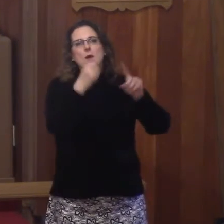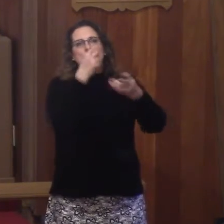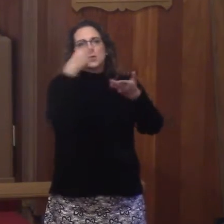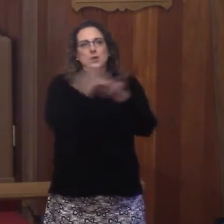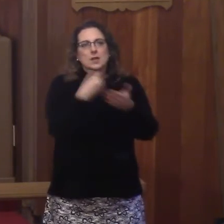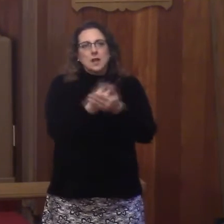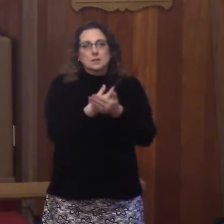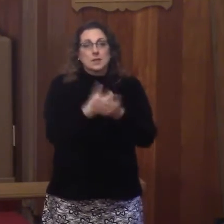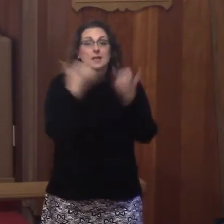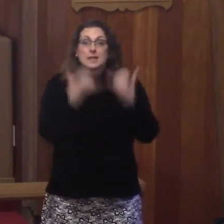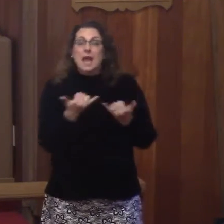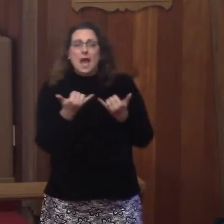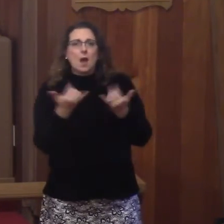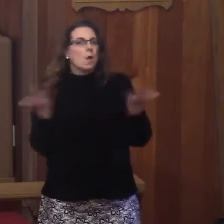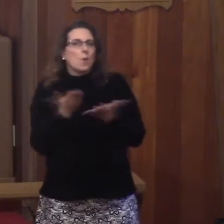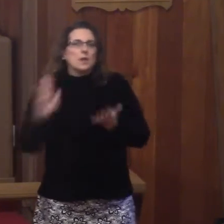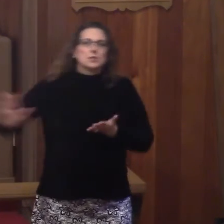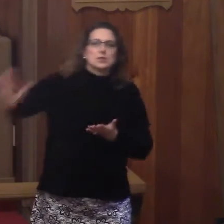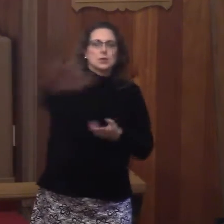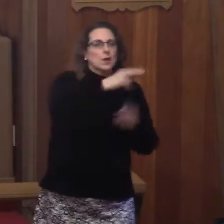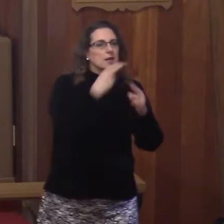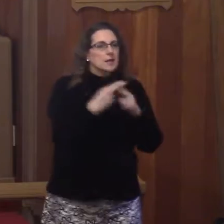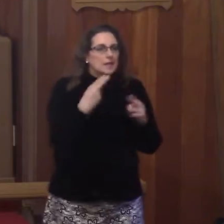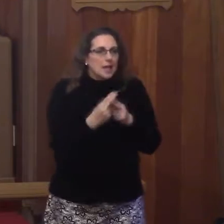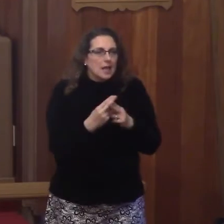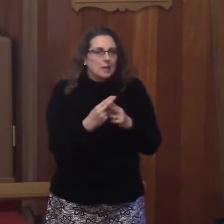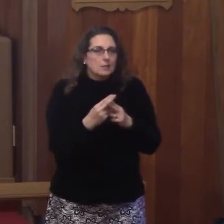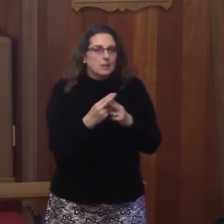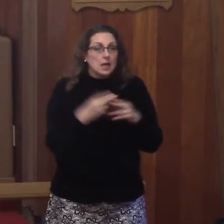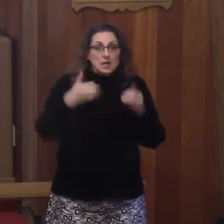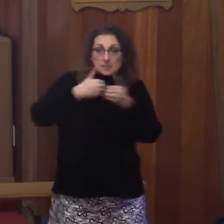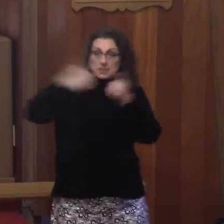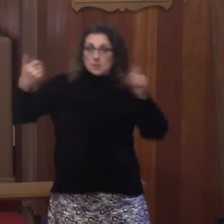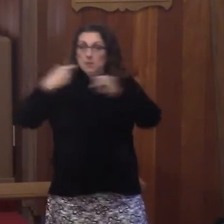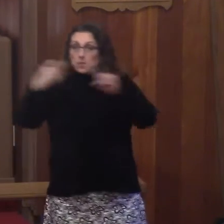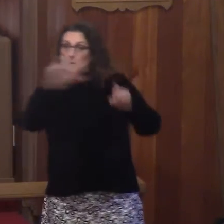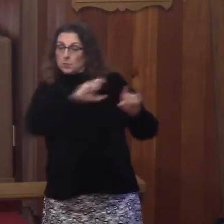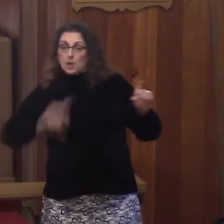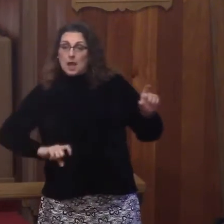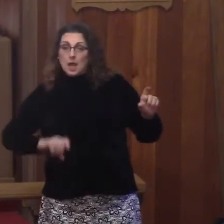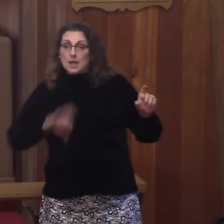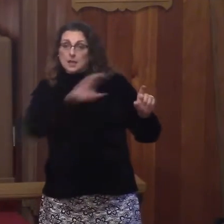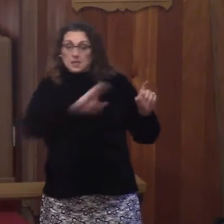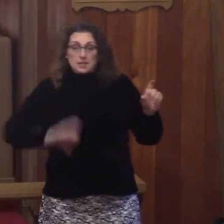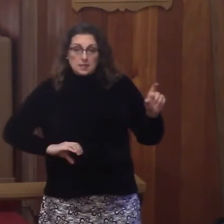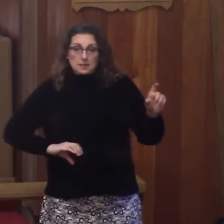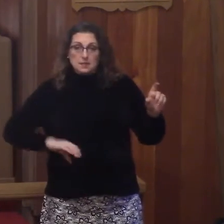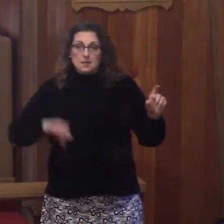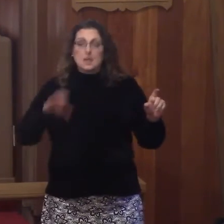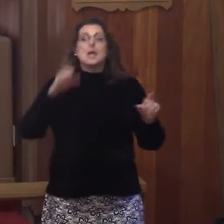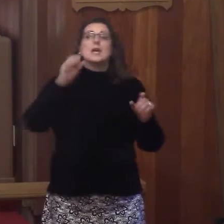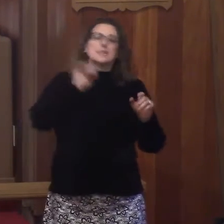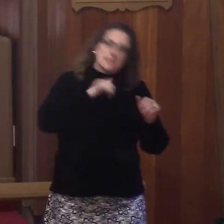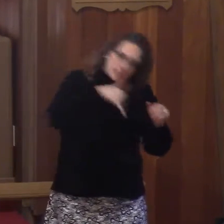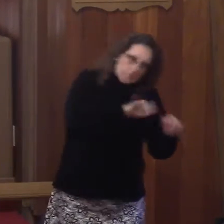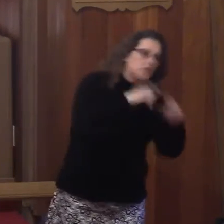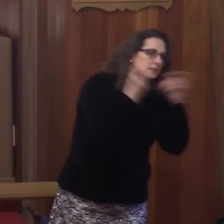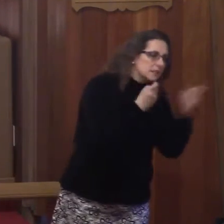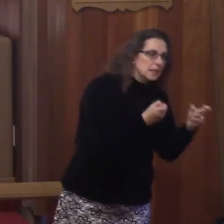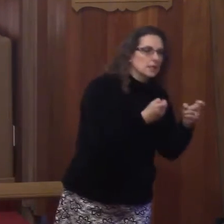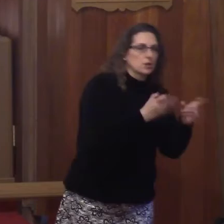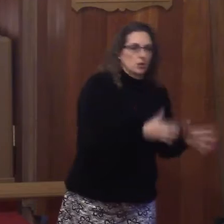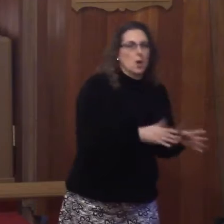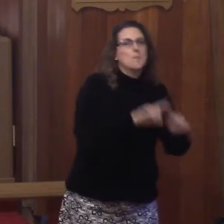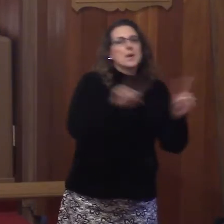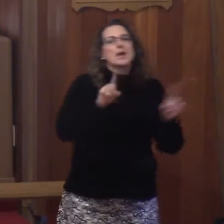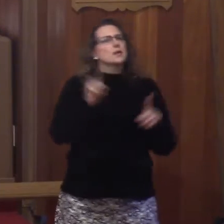your name? I mean, outside of Christ, it's still sinner and those sins, but you are not outside of Christ. You are